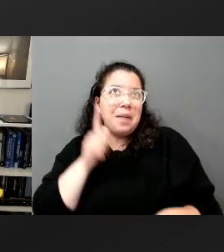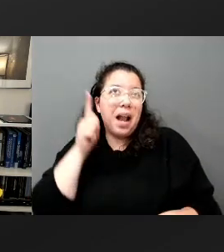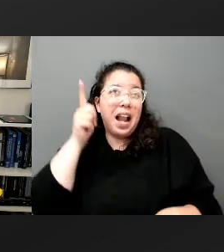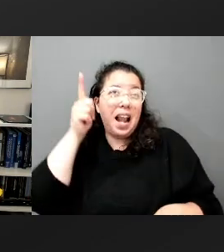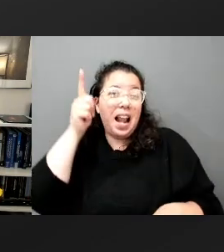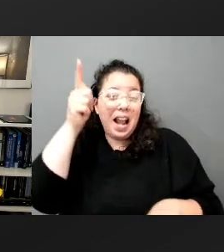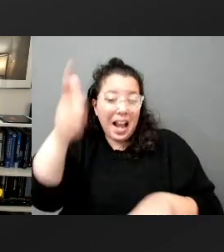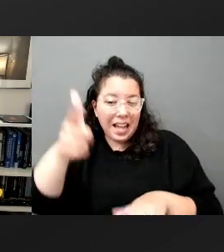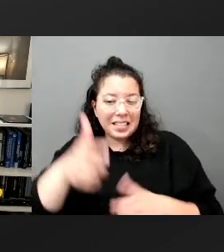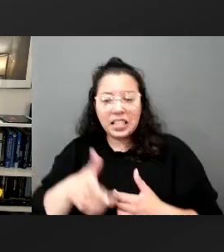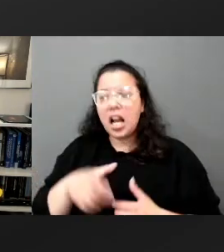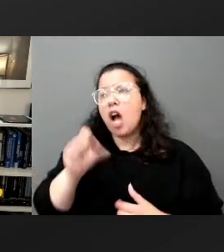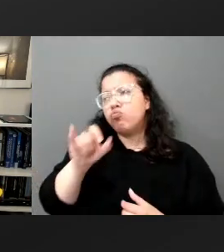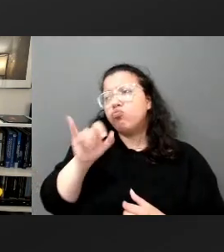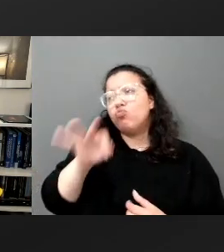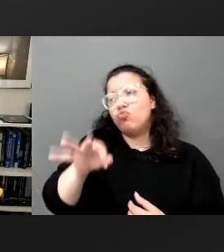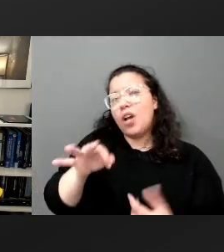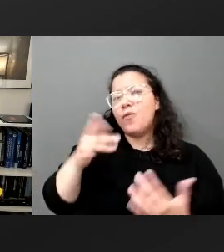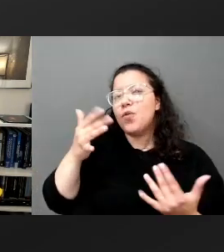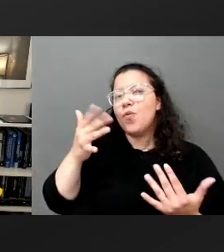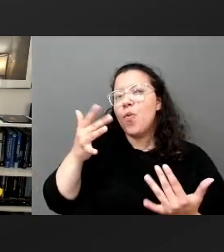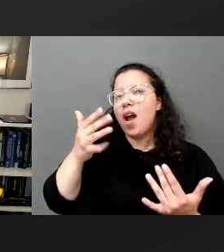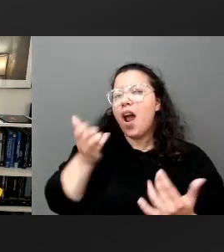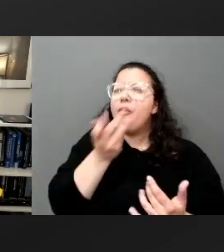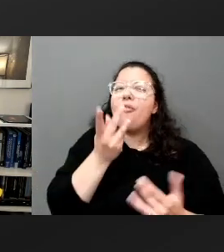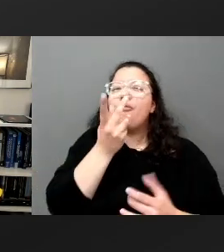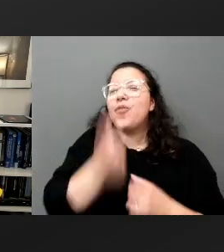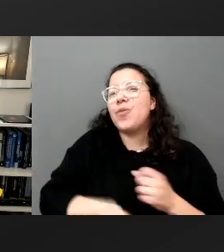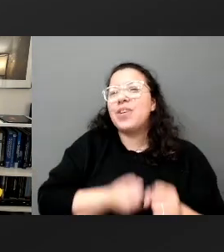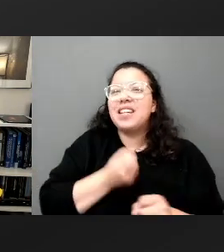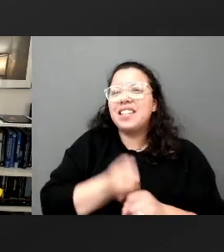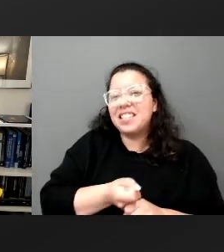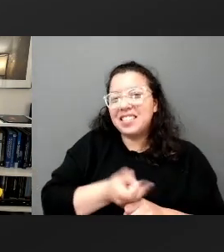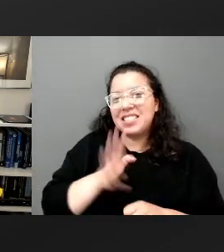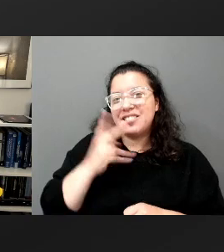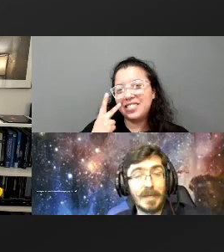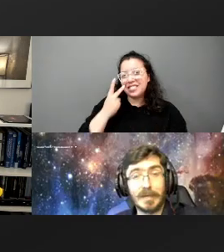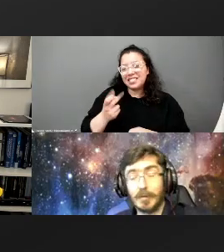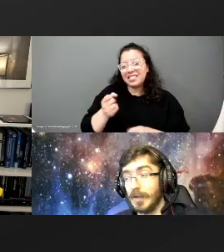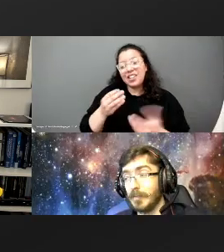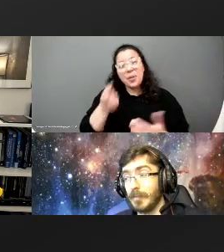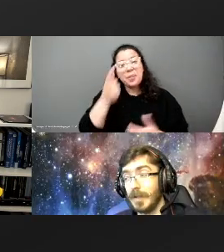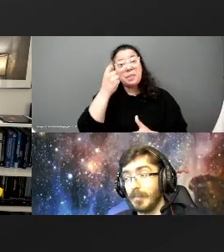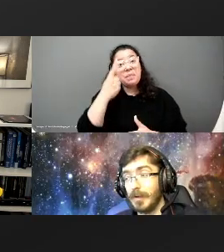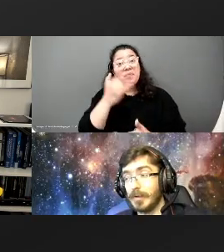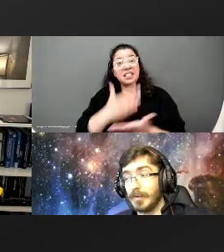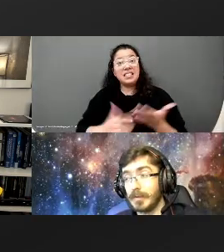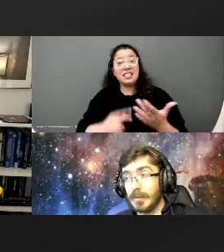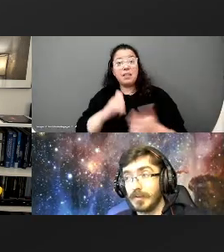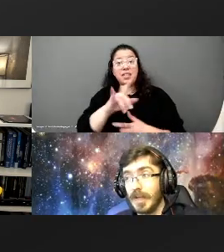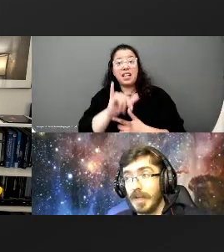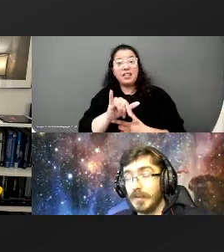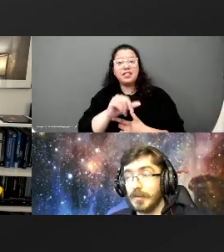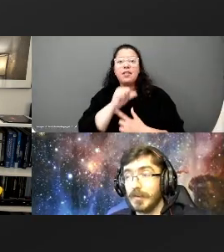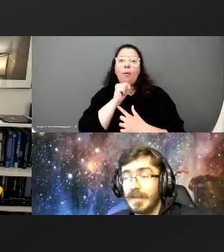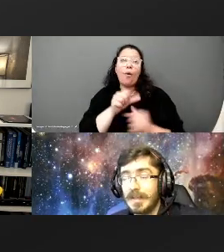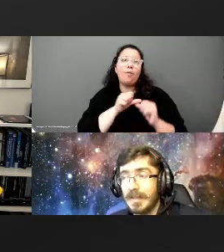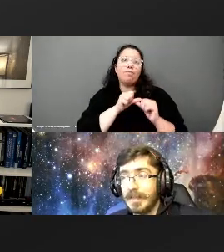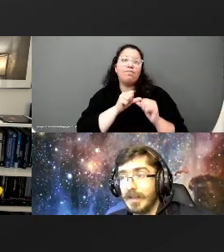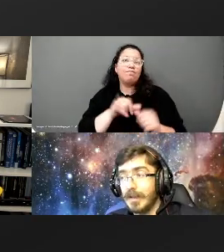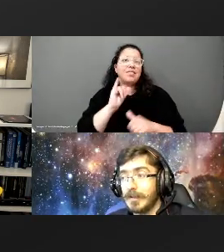wait around a little while to see exactly what happens. And now some of these galaxies actually aren't going to be hanging around for that party. So I should